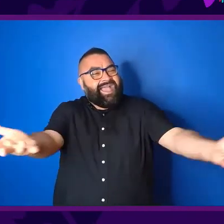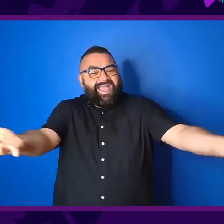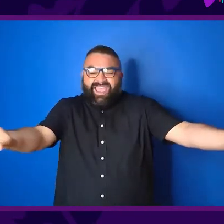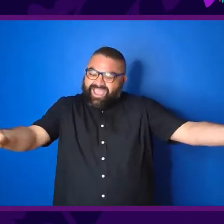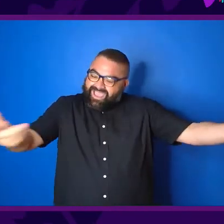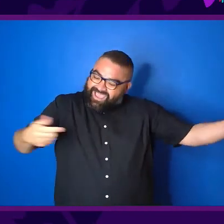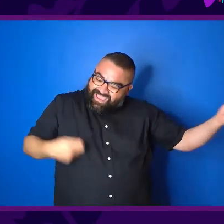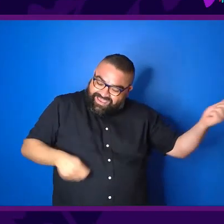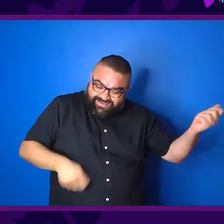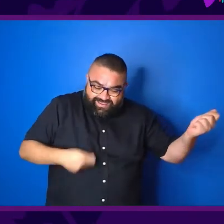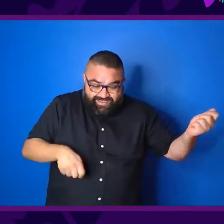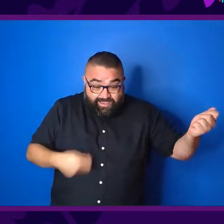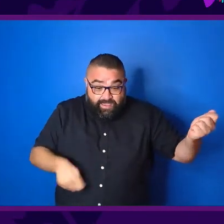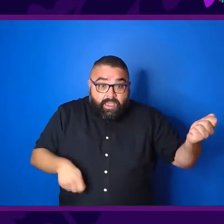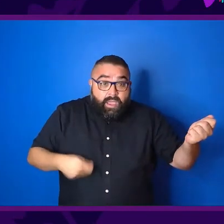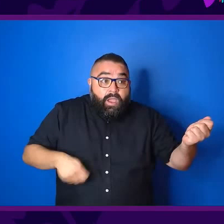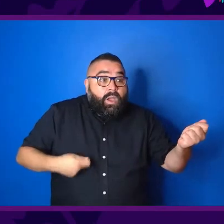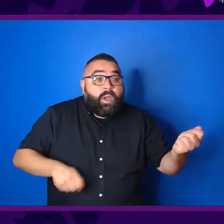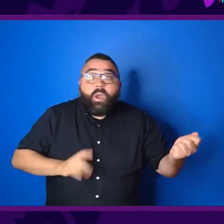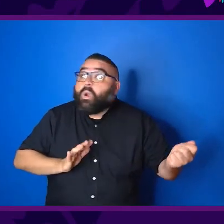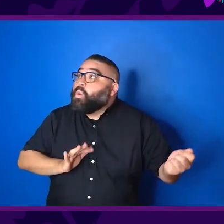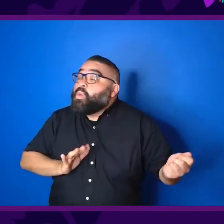cantar. Oh,